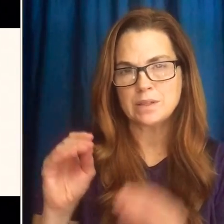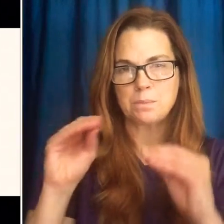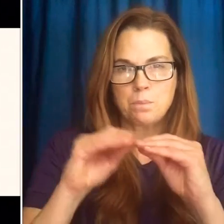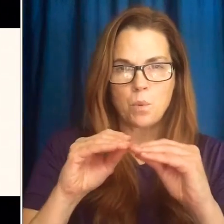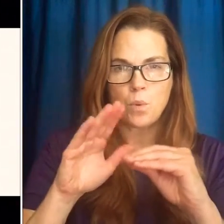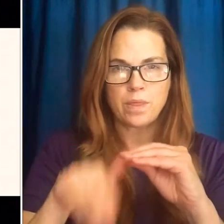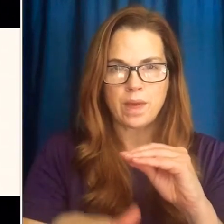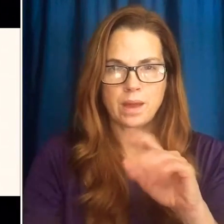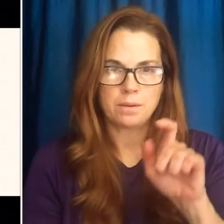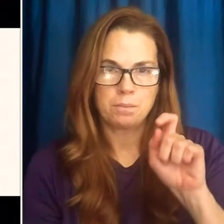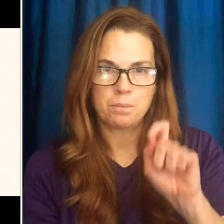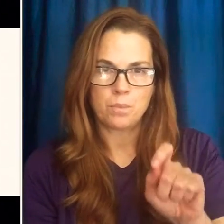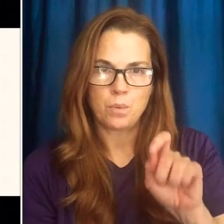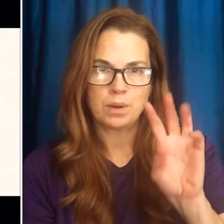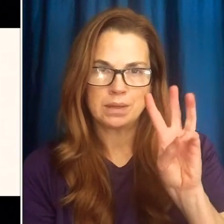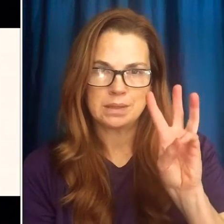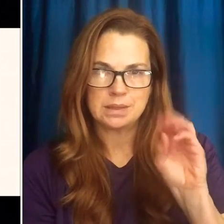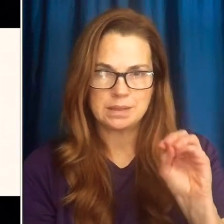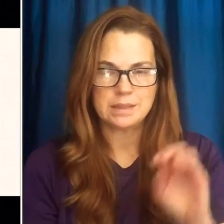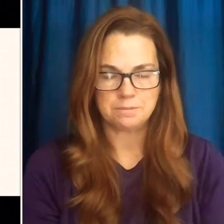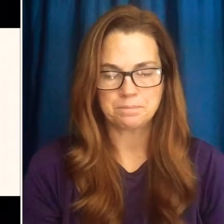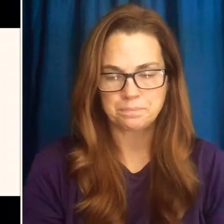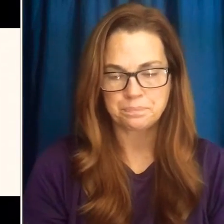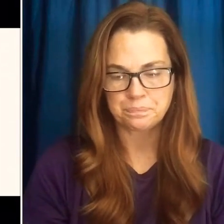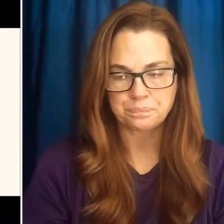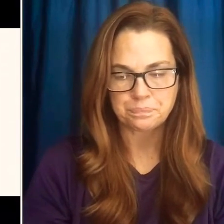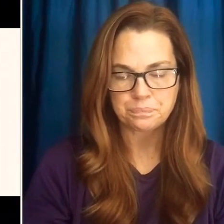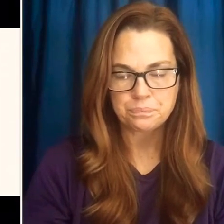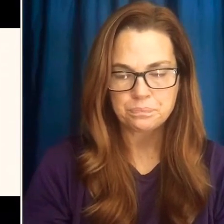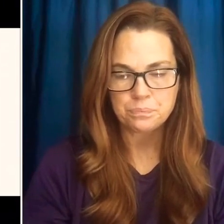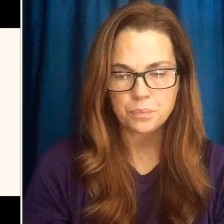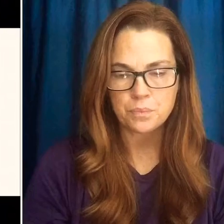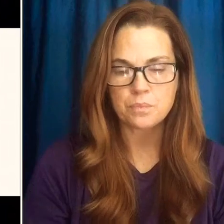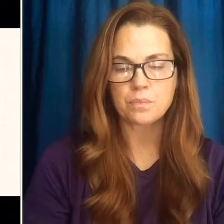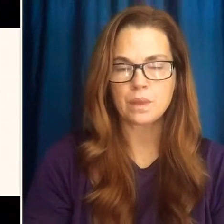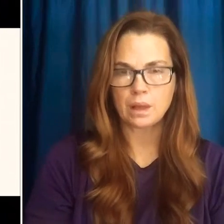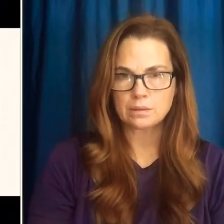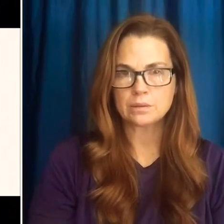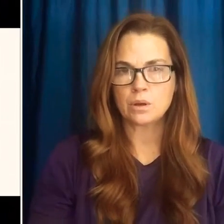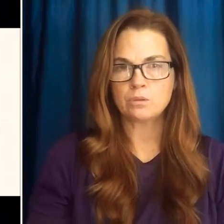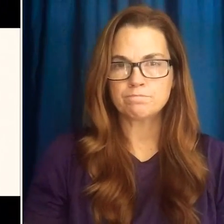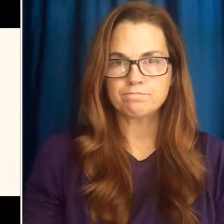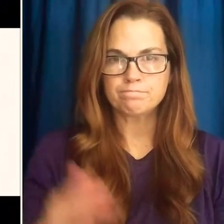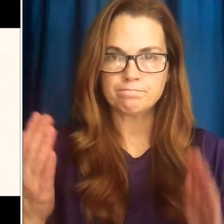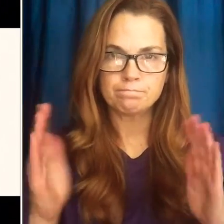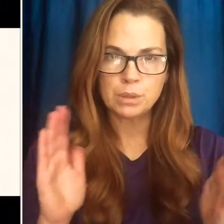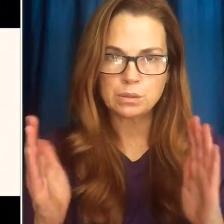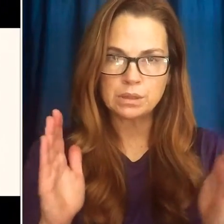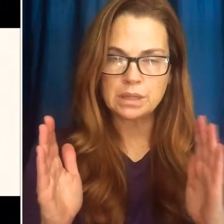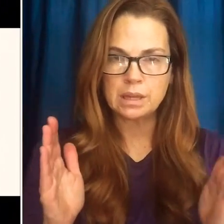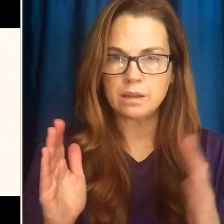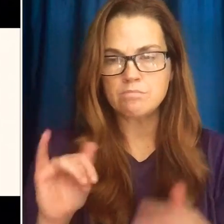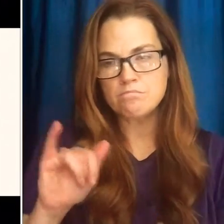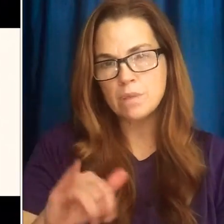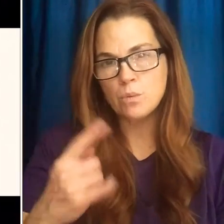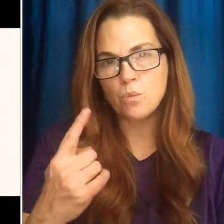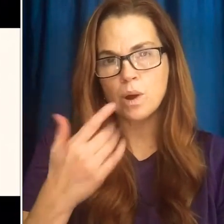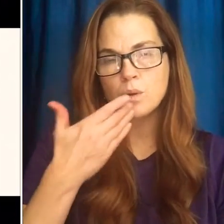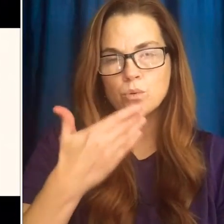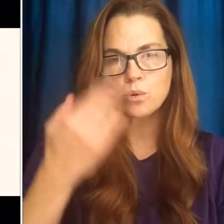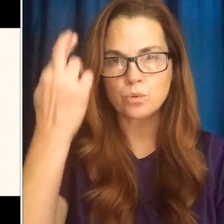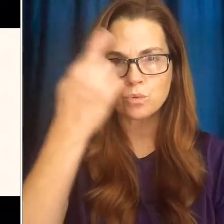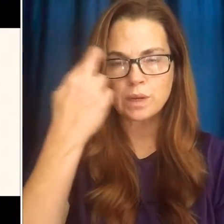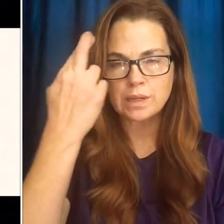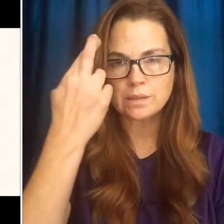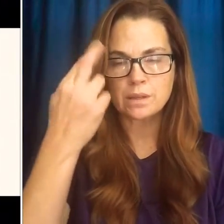So making a direct comparison is certainly one good reason to be able to rewrite fractions as decimals. You saw how much easier it was